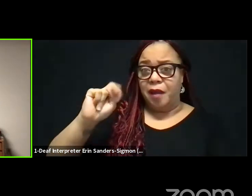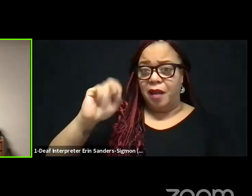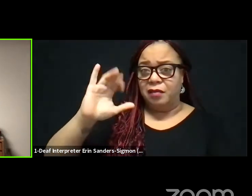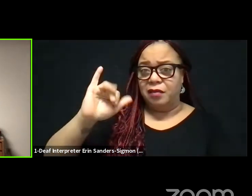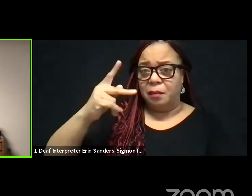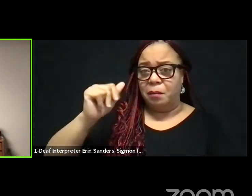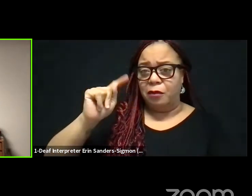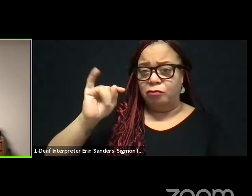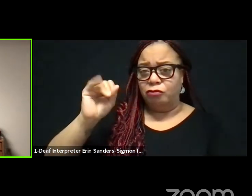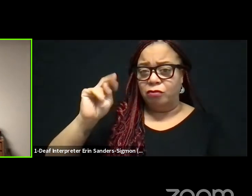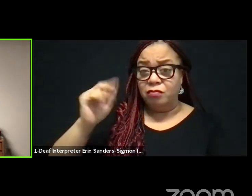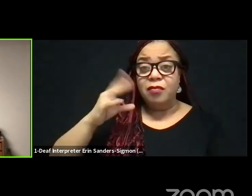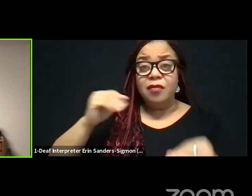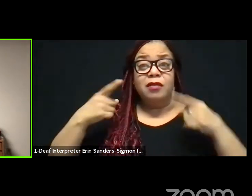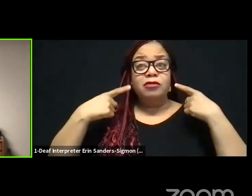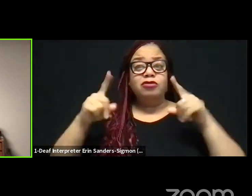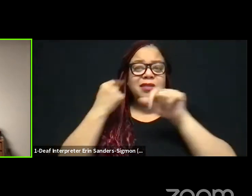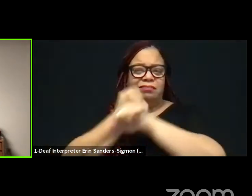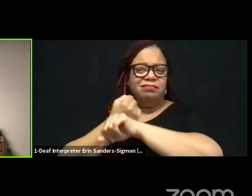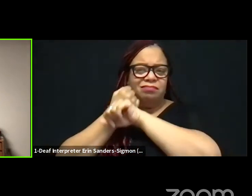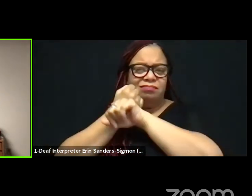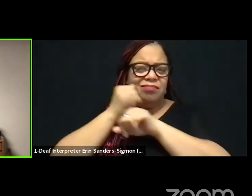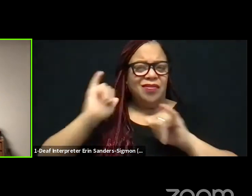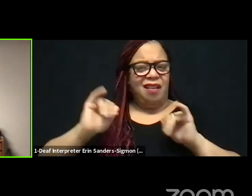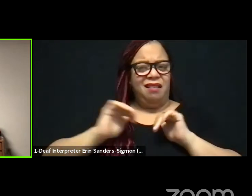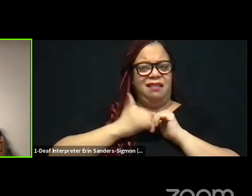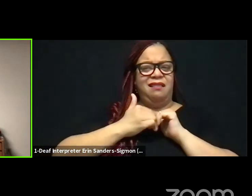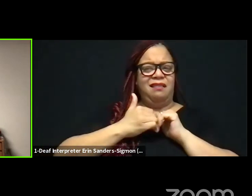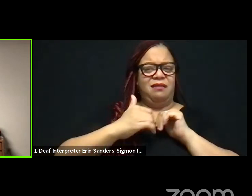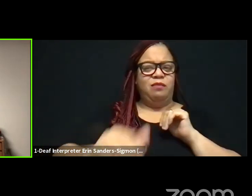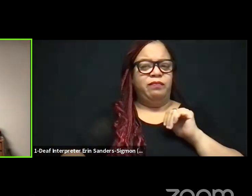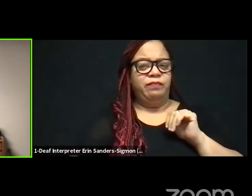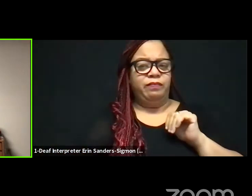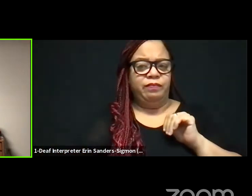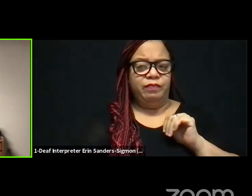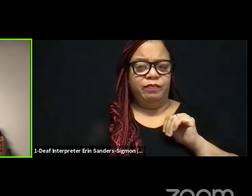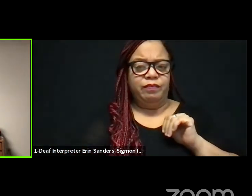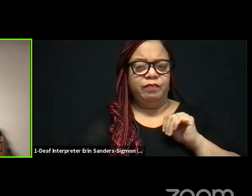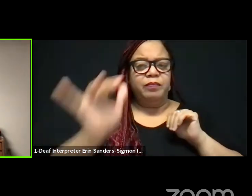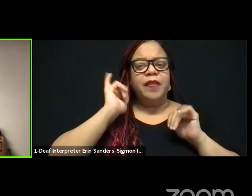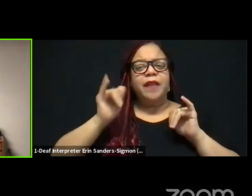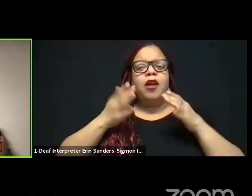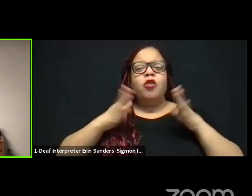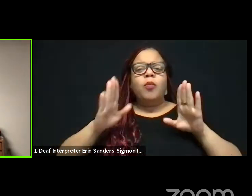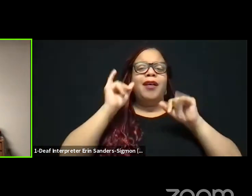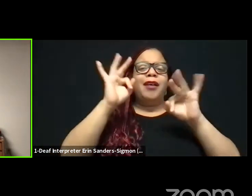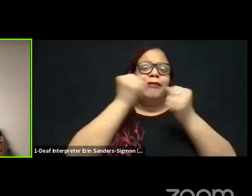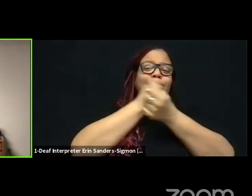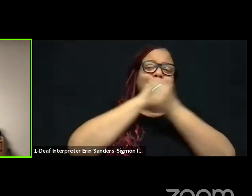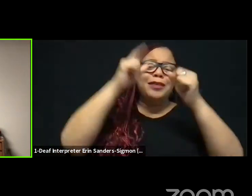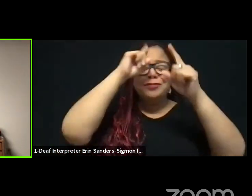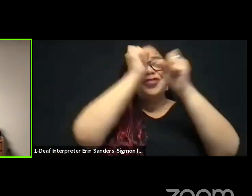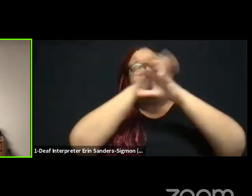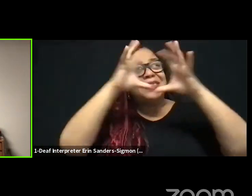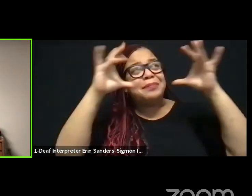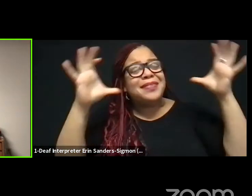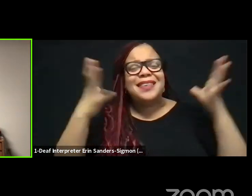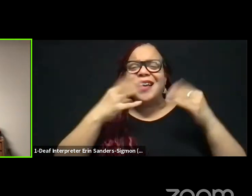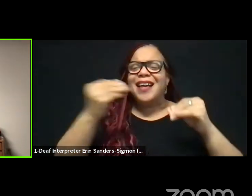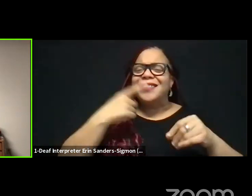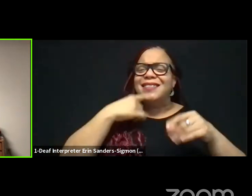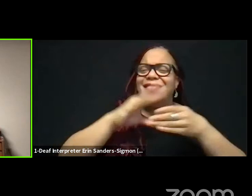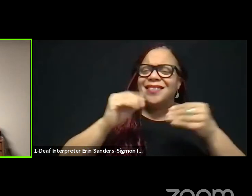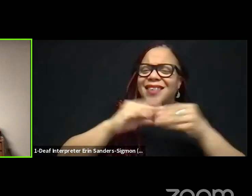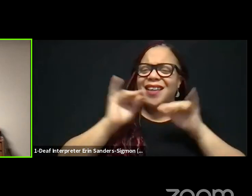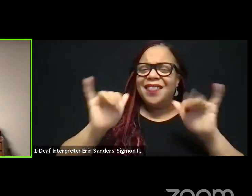saying that, no, we need to do better by you so that you can do better by the next generation. And step by step,